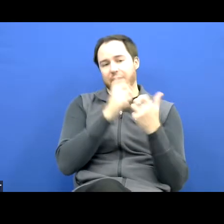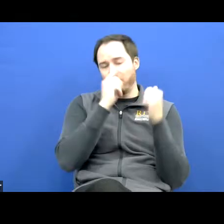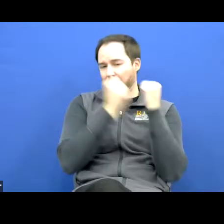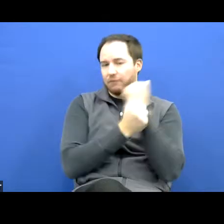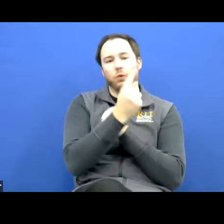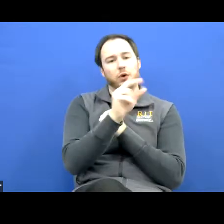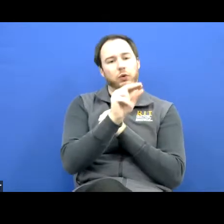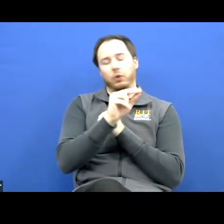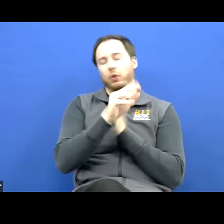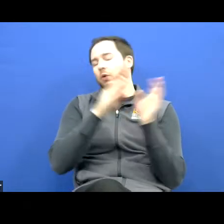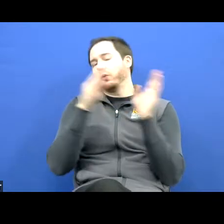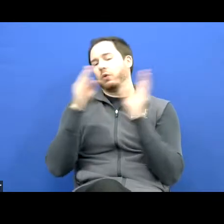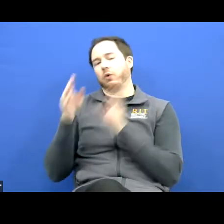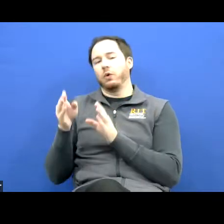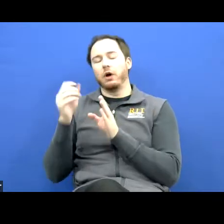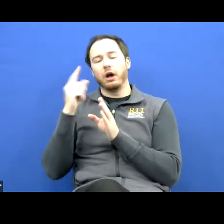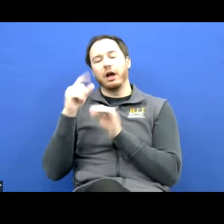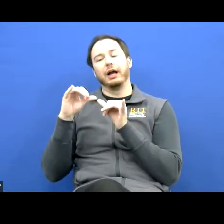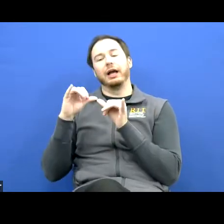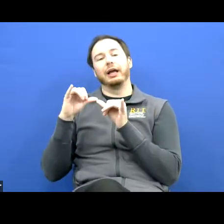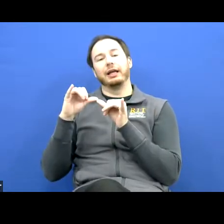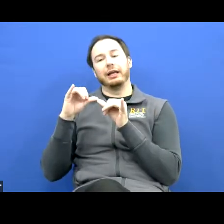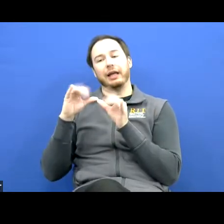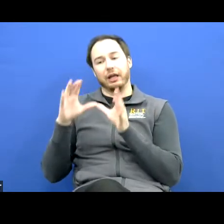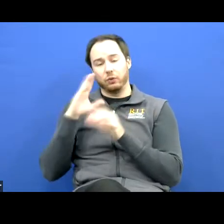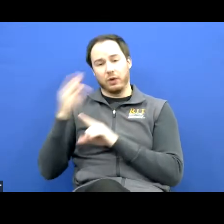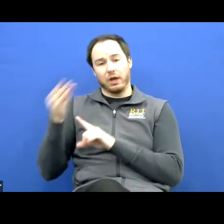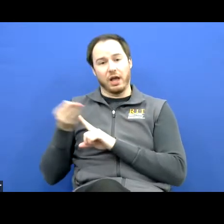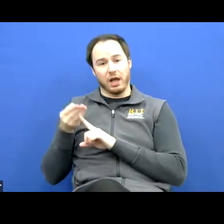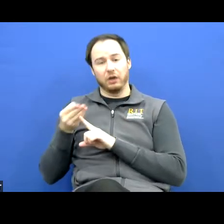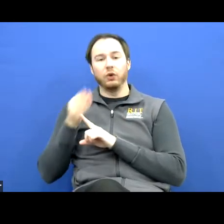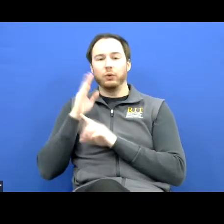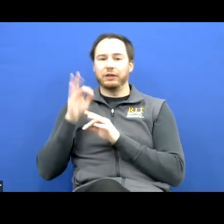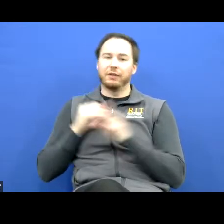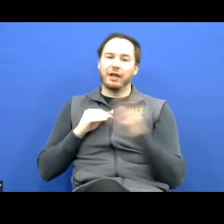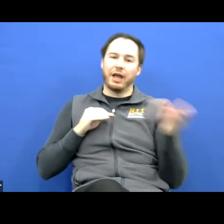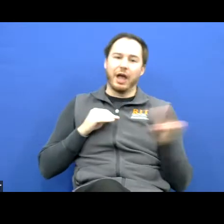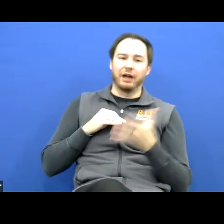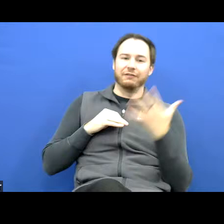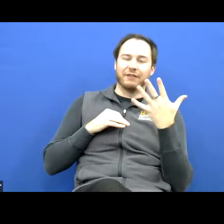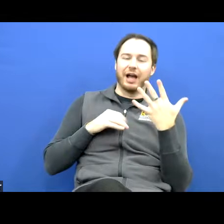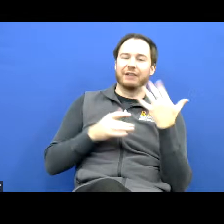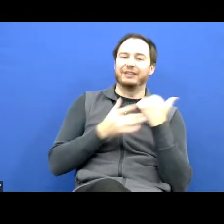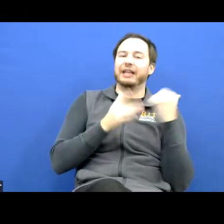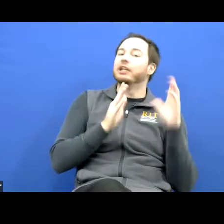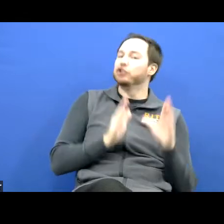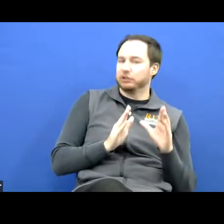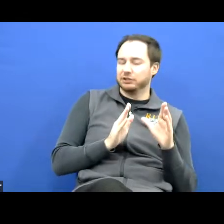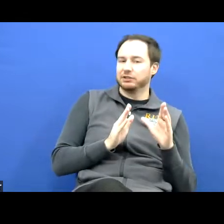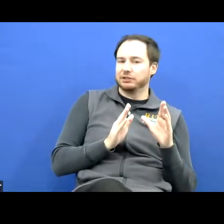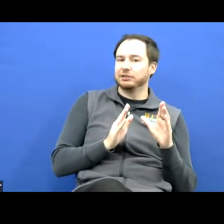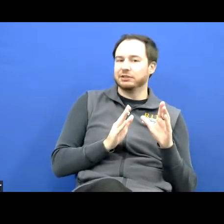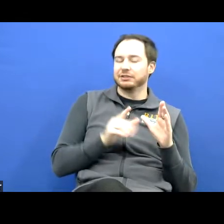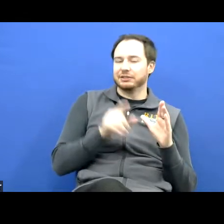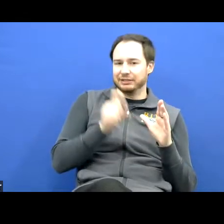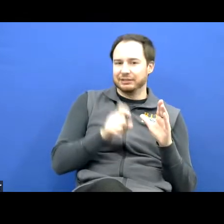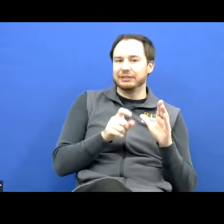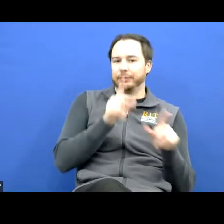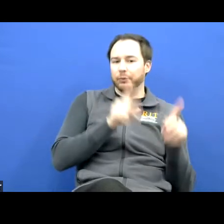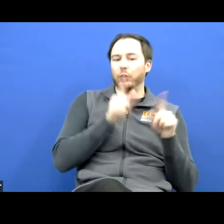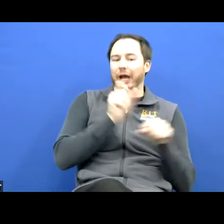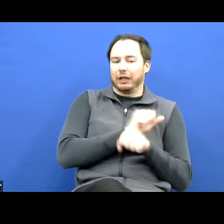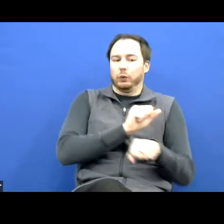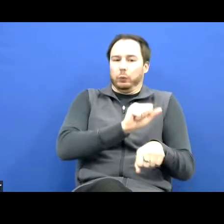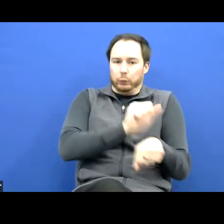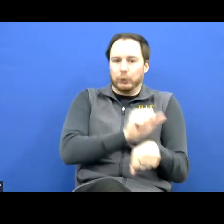For every engineer they're going to hire 5 technicians. Yeah. Right. They need the people to work